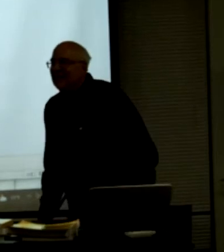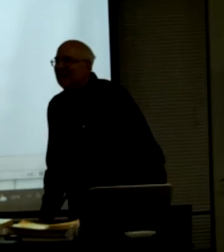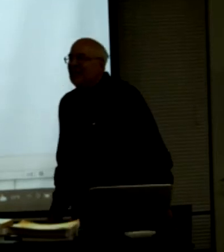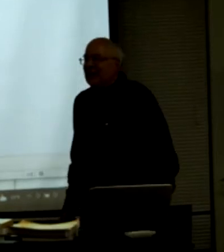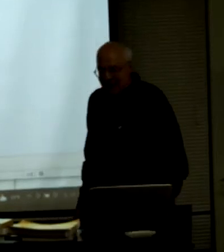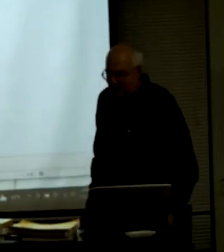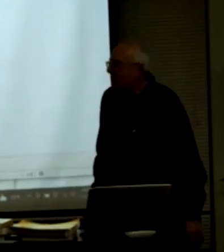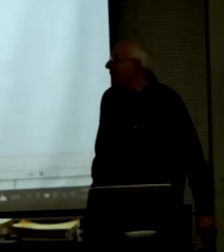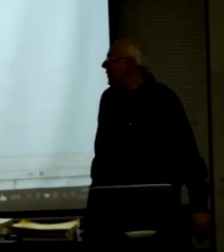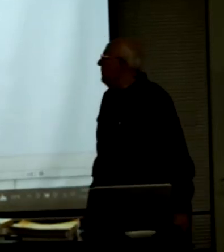You didn't expect it.